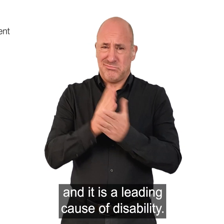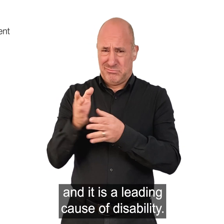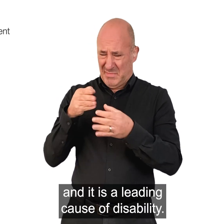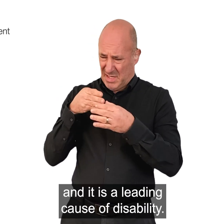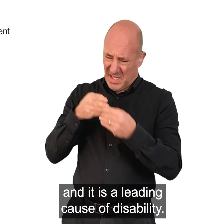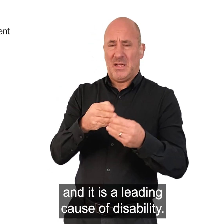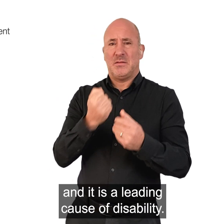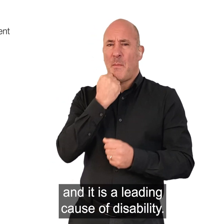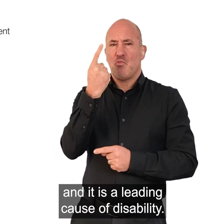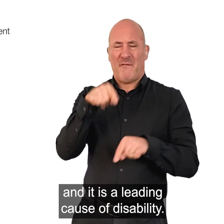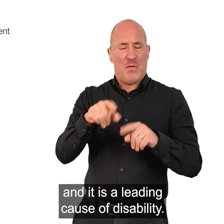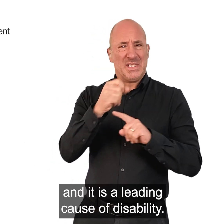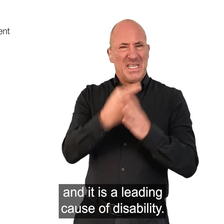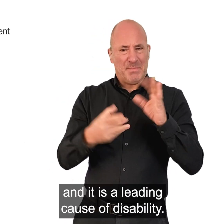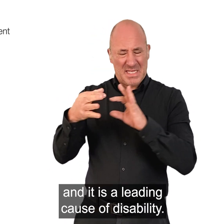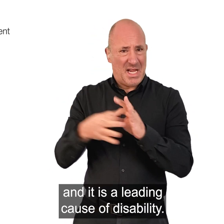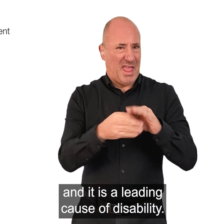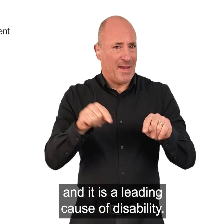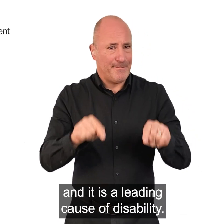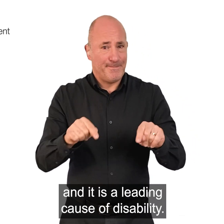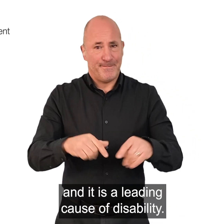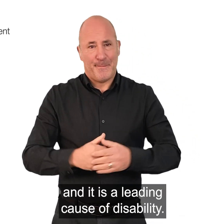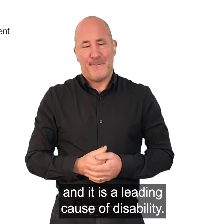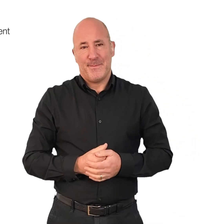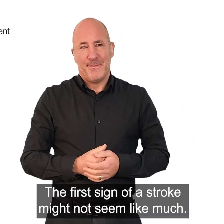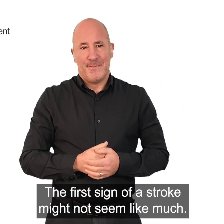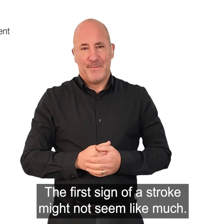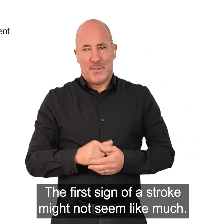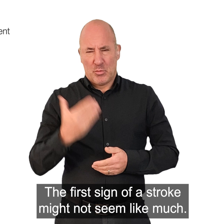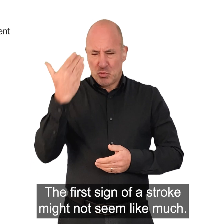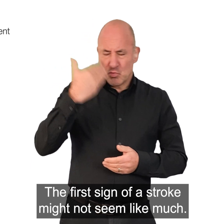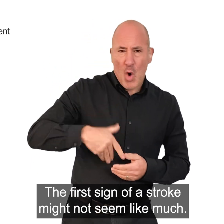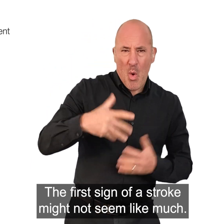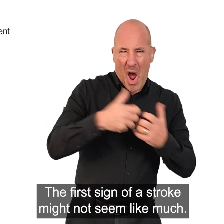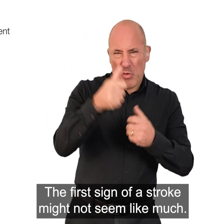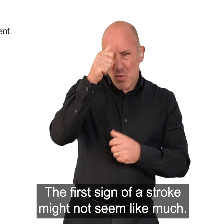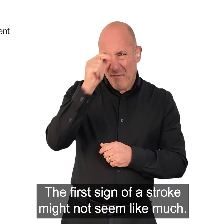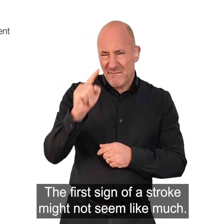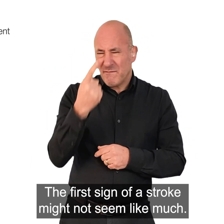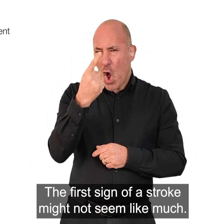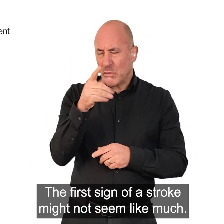And it is a leading cause of disability. The first sign of a stroke might not seem like